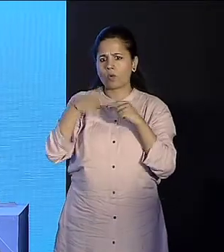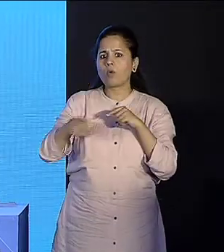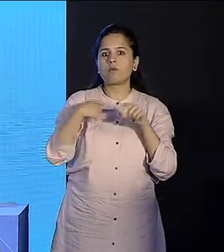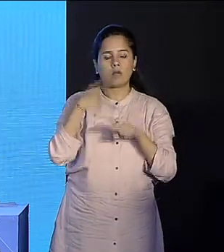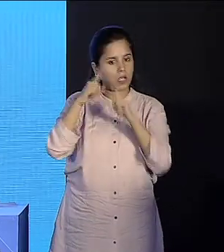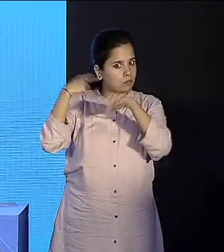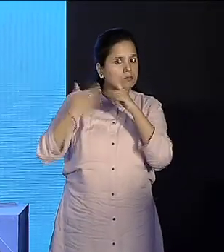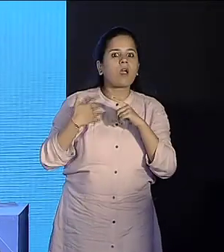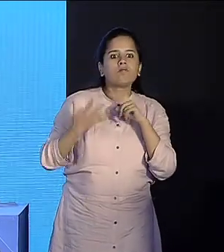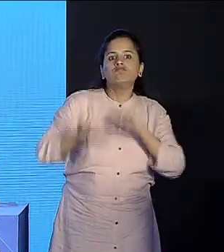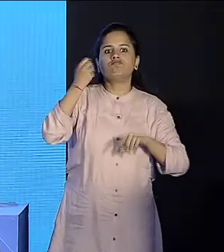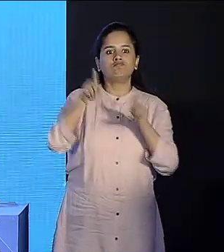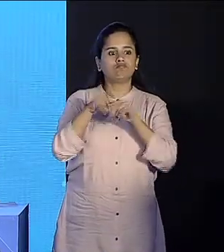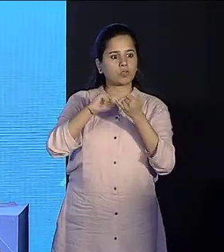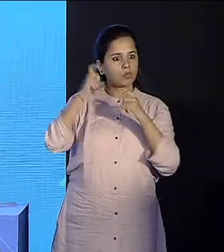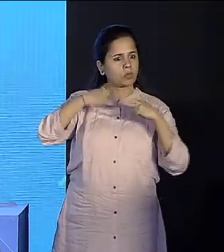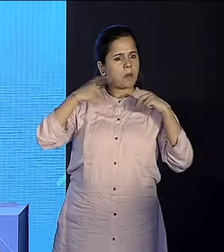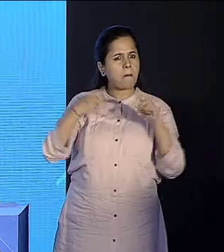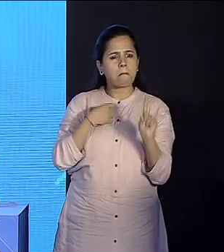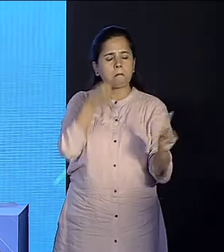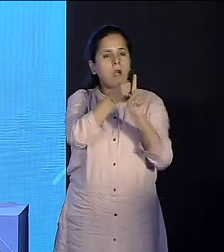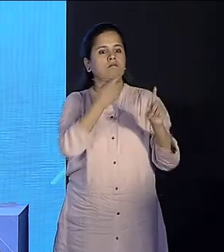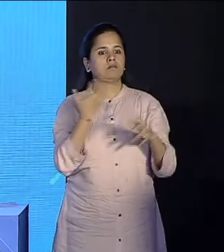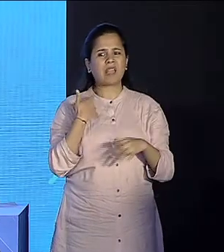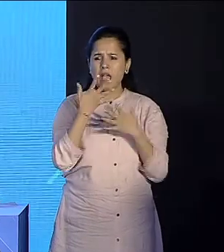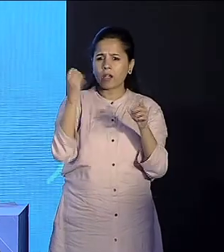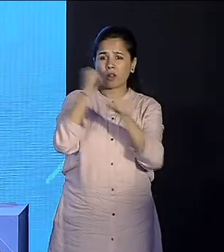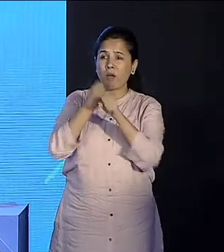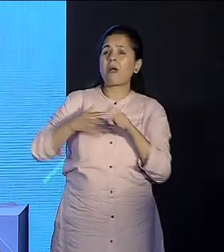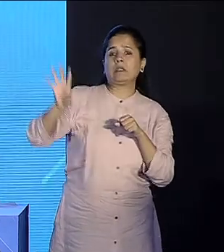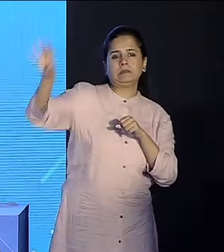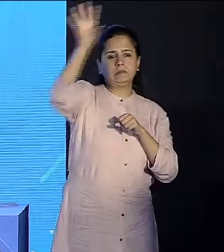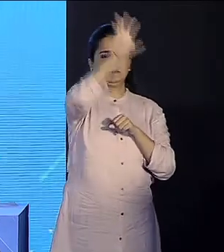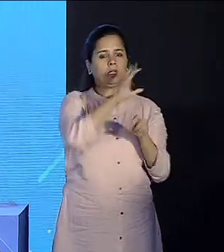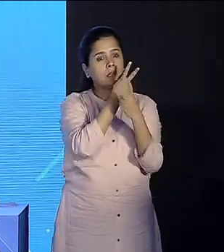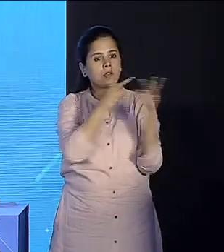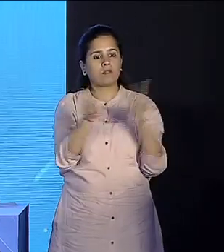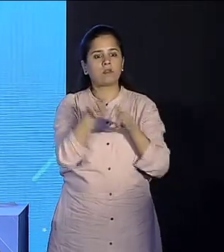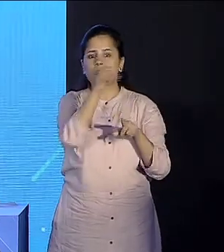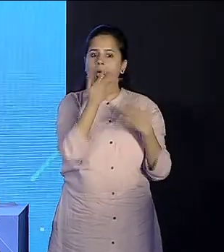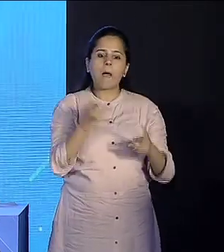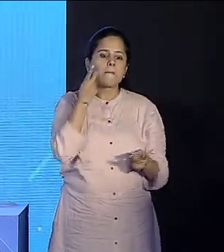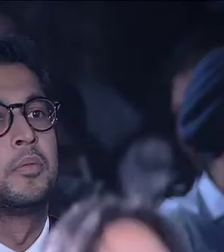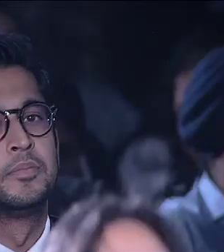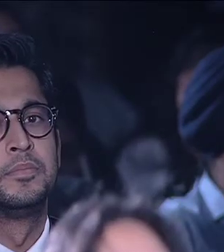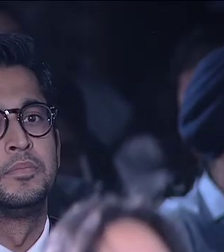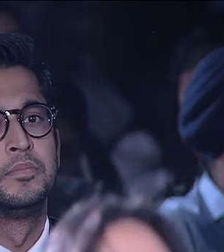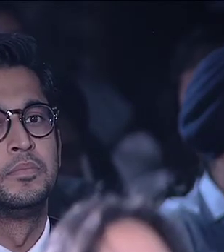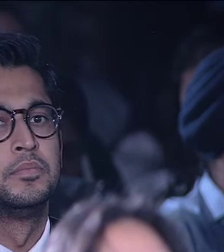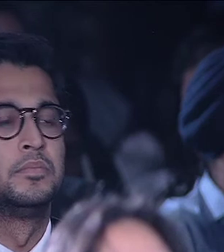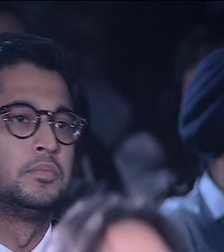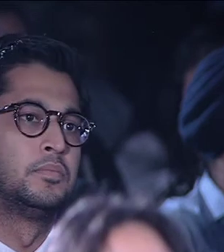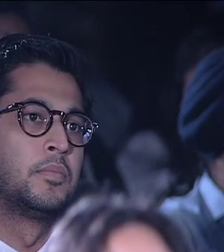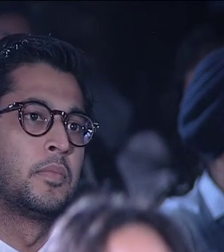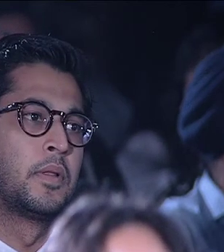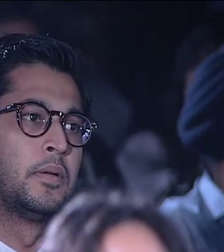because what this will ensure is that any government across the country cannot really buy buses that are not accessible